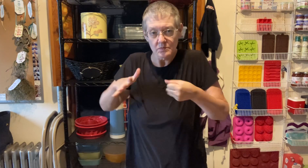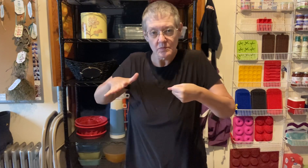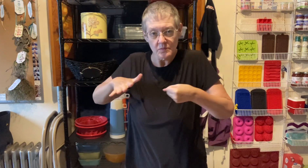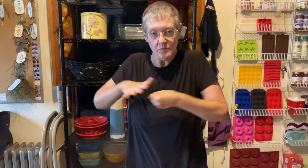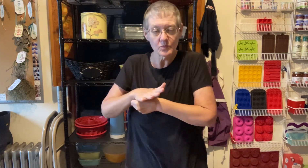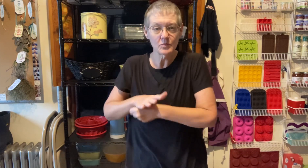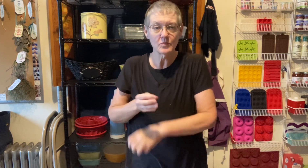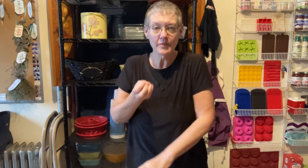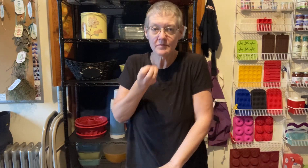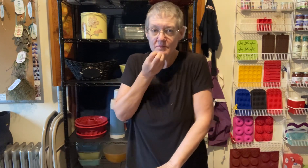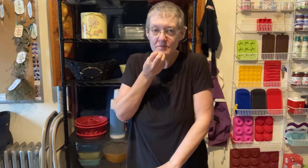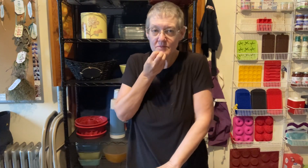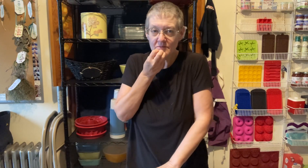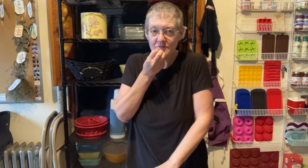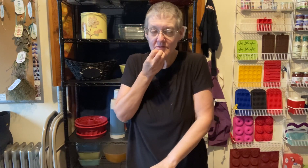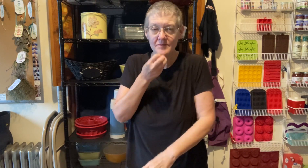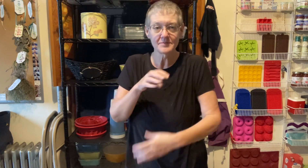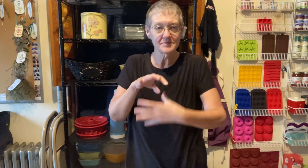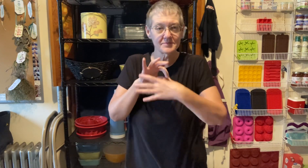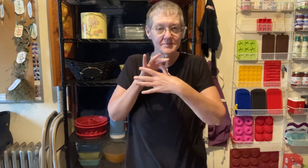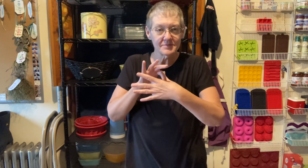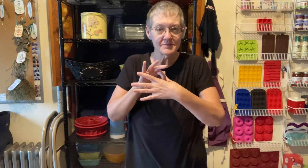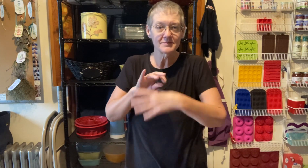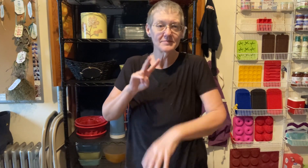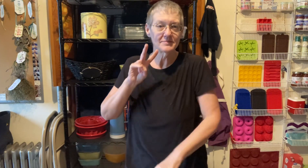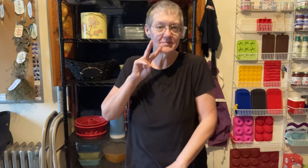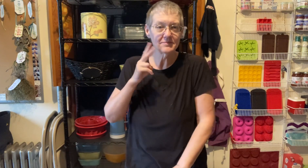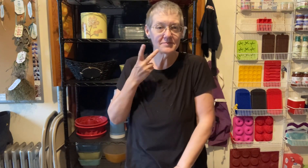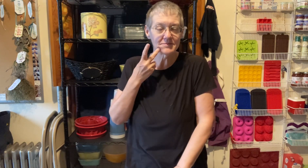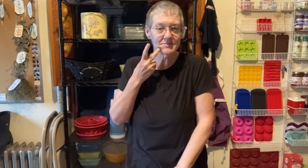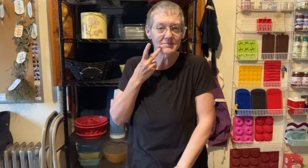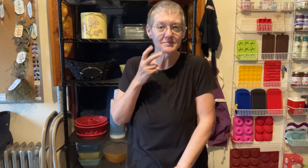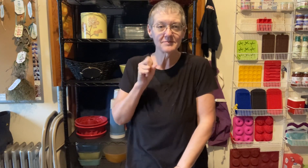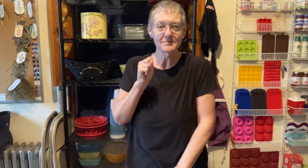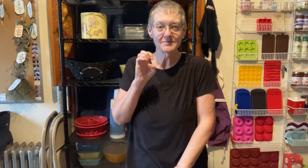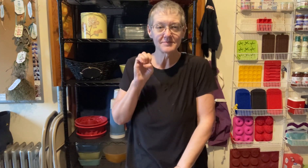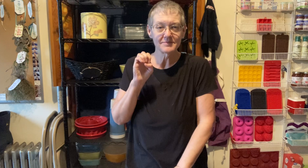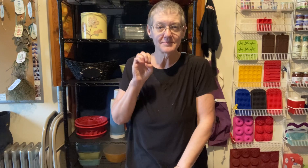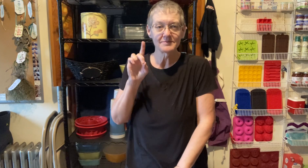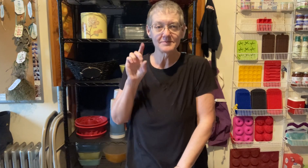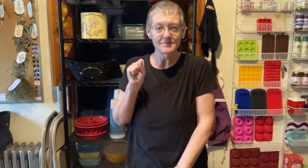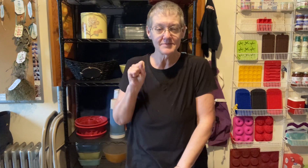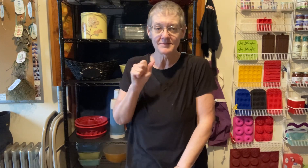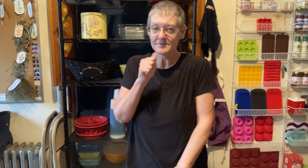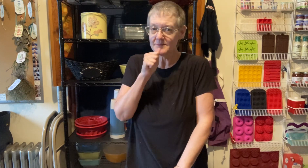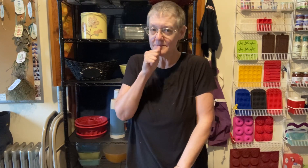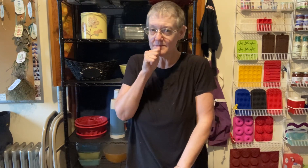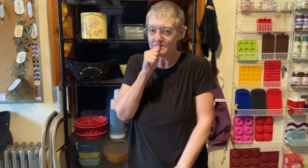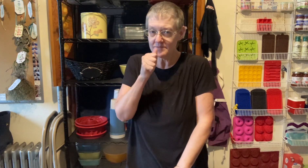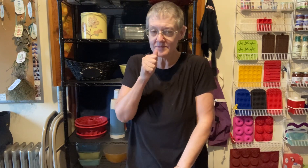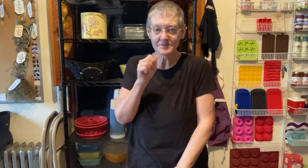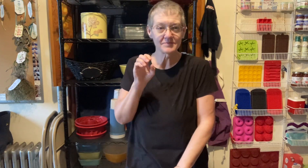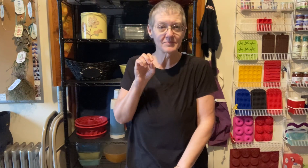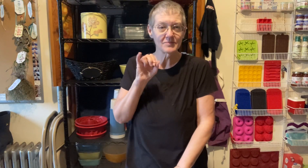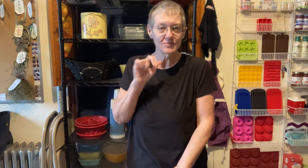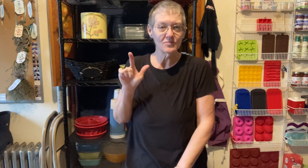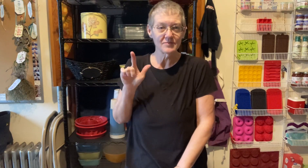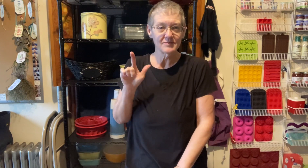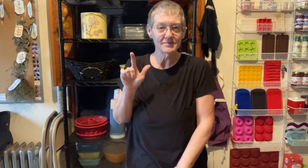I focus on whole foods, meat, vegetables, seeds, nuts, and